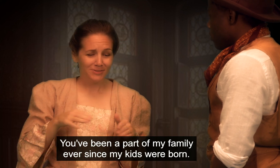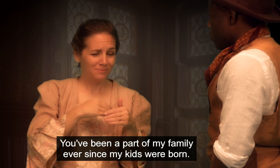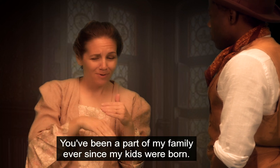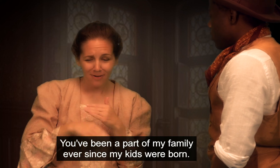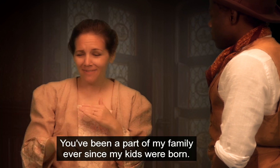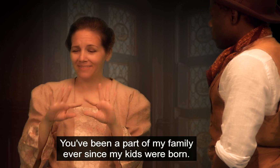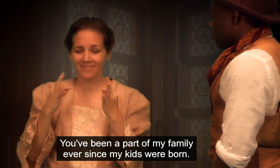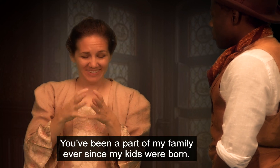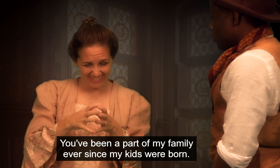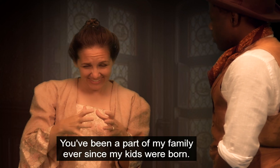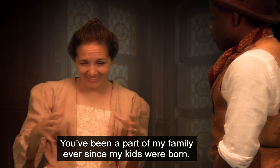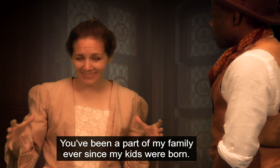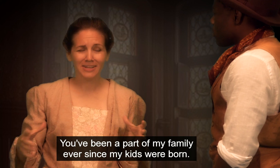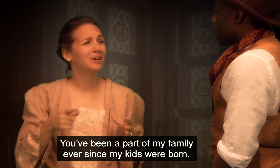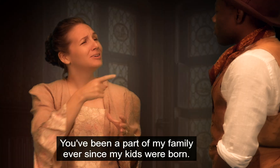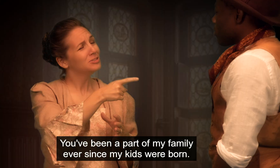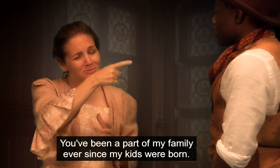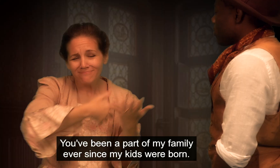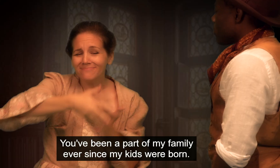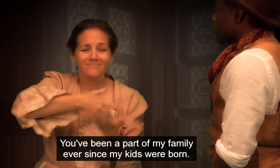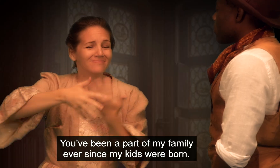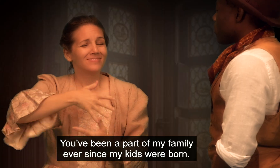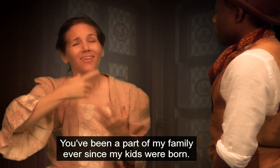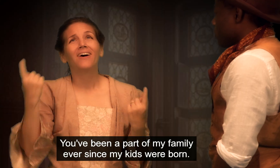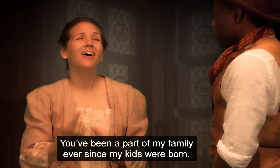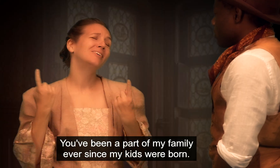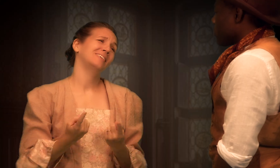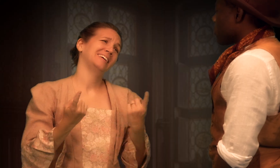You've been a part of my family ever since my kids were born.